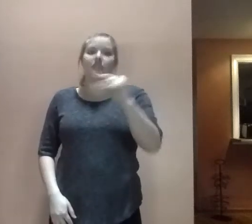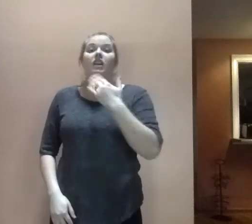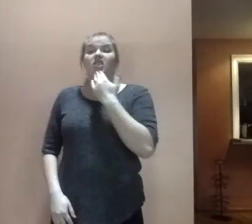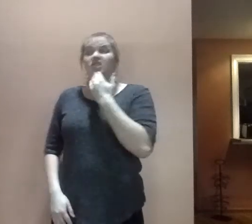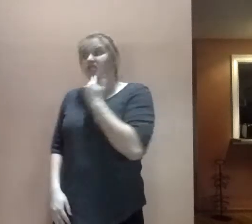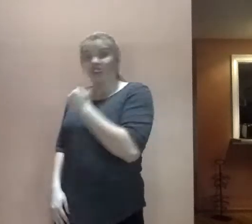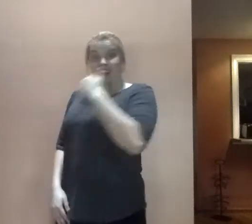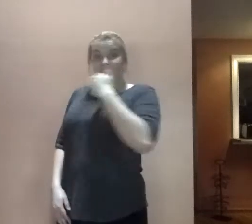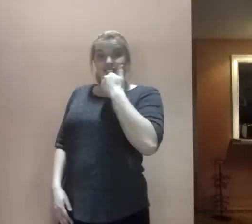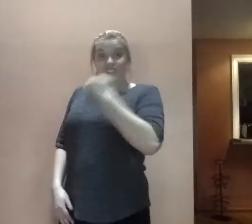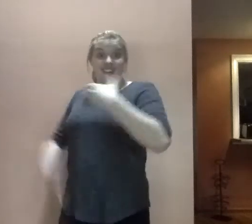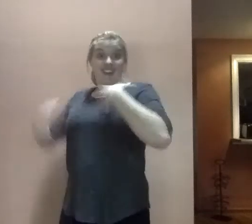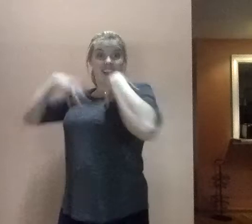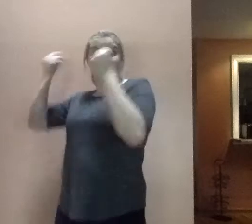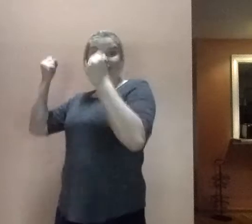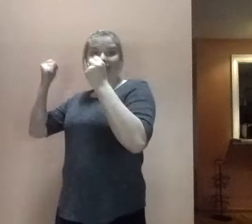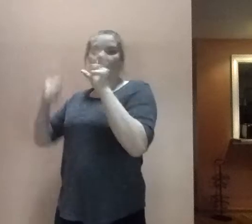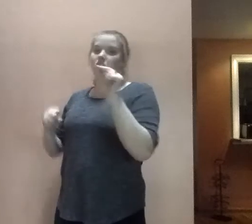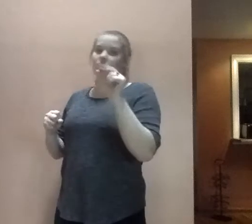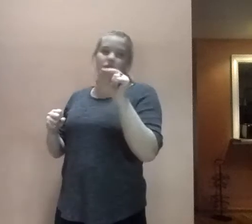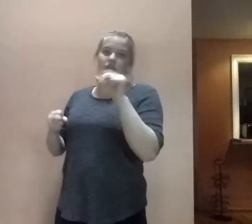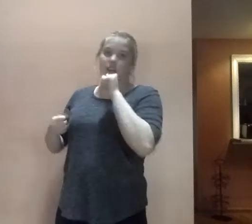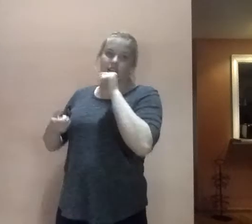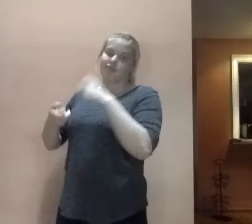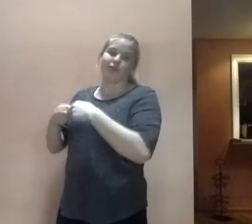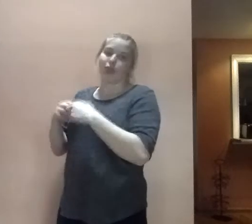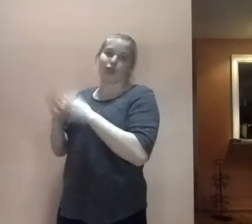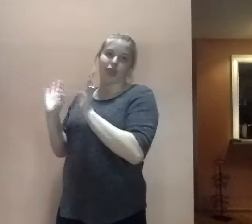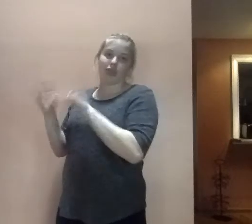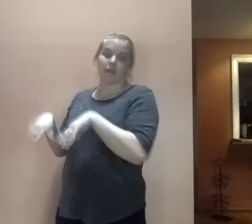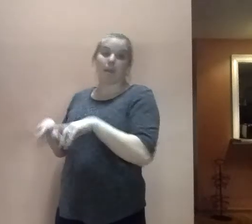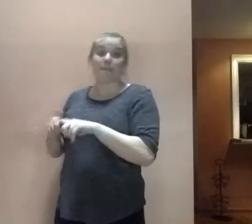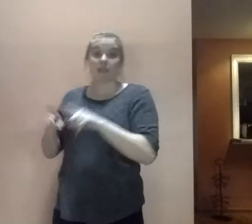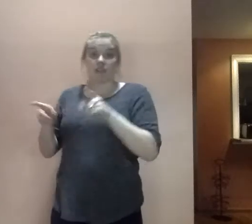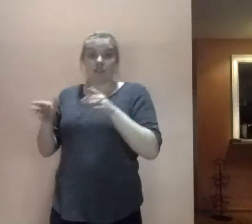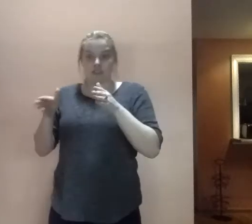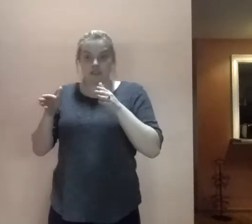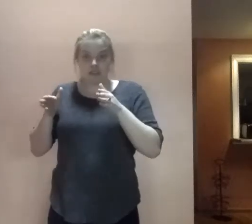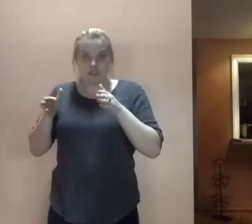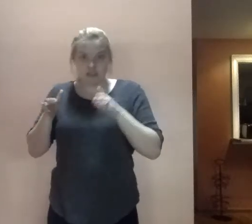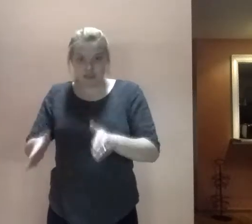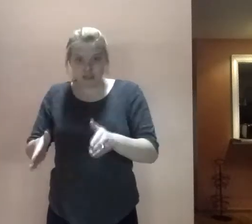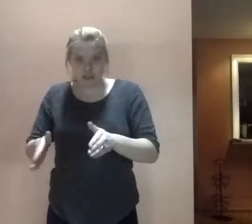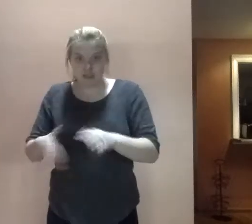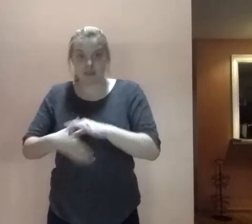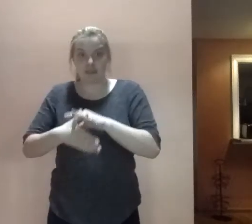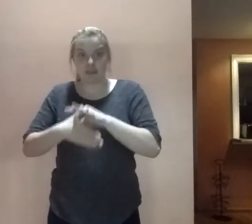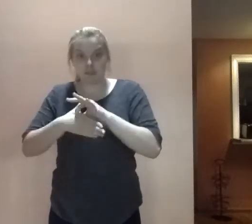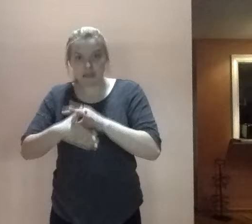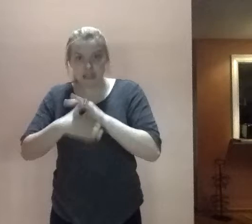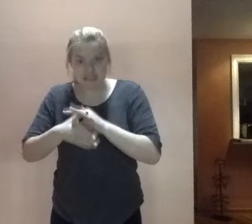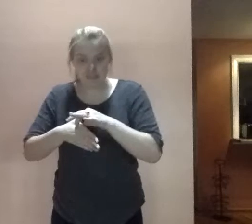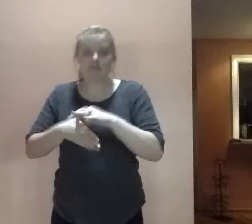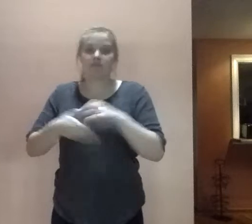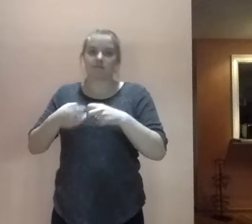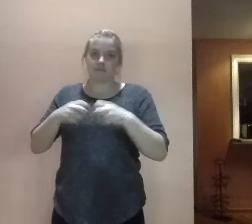But when you eat sugar, you don't get inflammation right away. When you eat sugar, you're not getting plaques forming in your vessels. When you're eating sugar, your body's going to